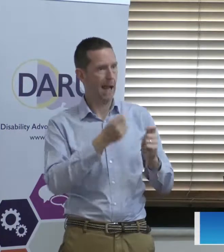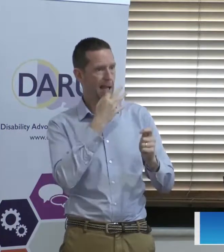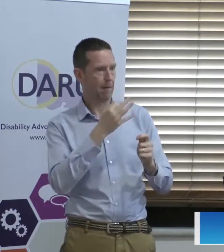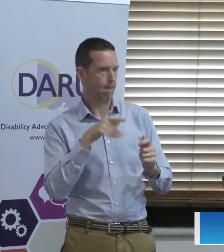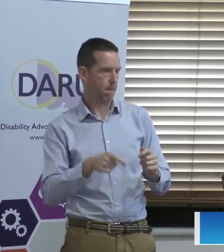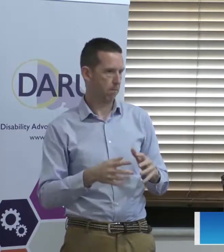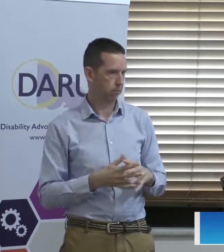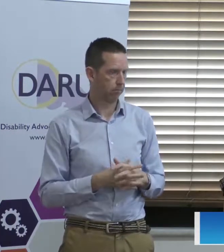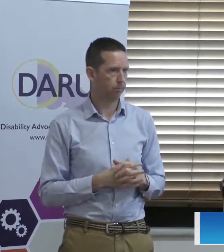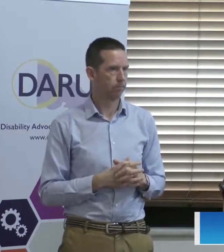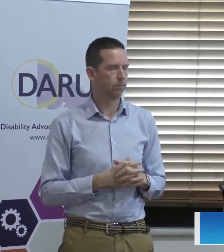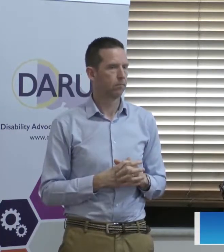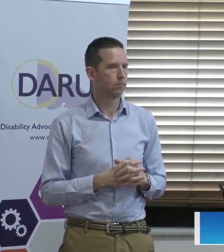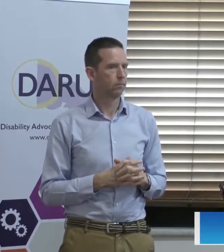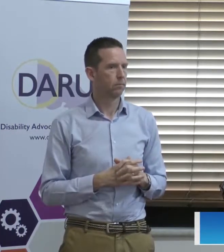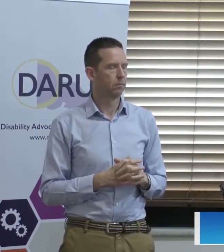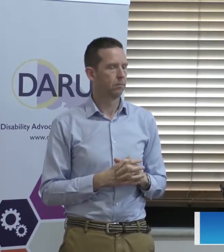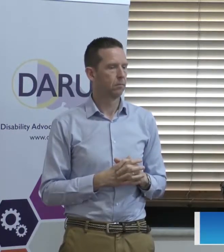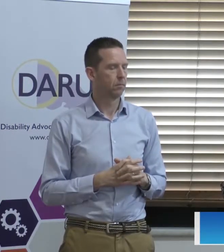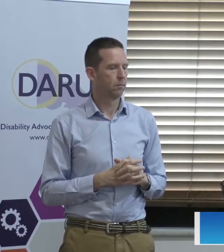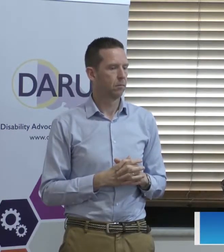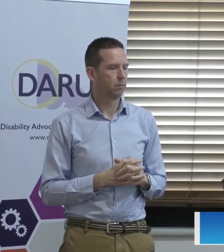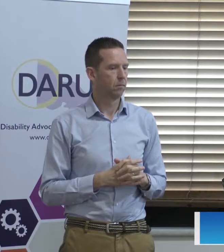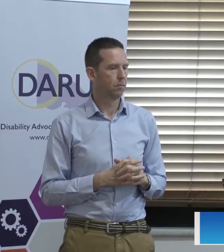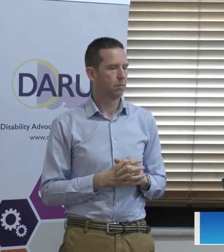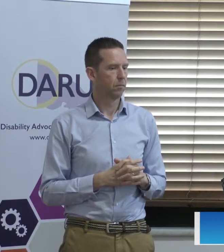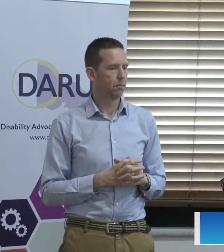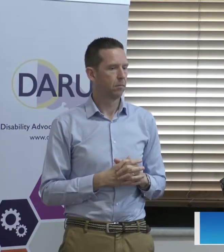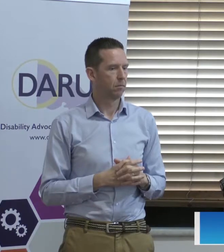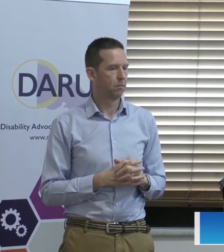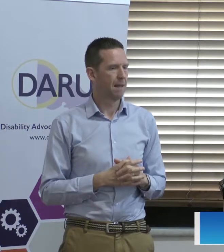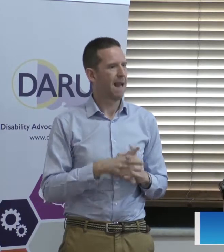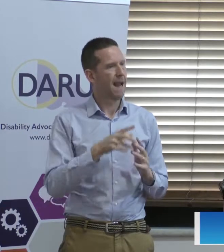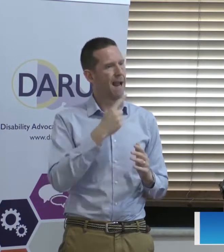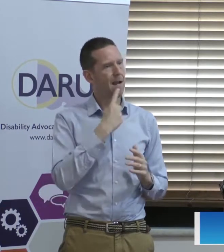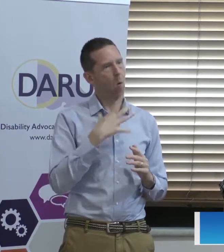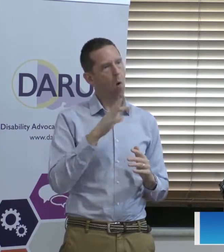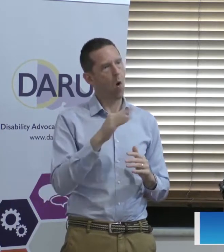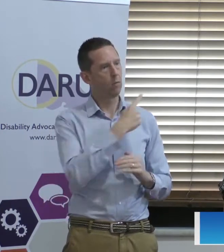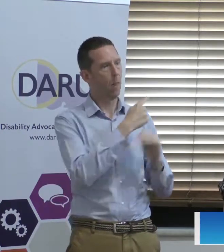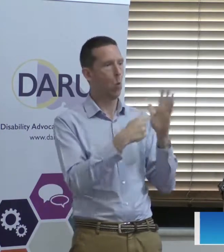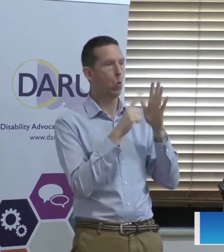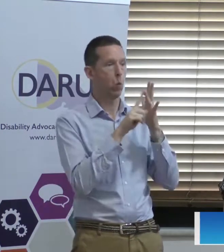thing and suggested that the toolkit might include something like